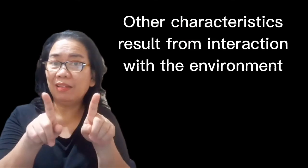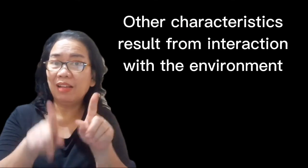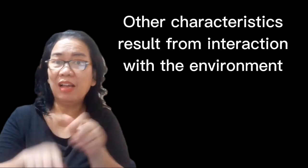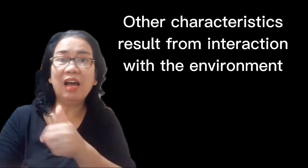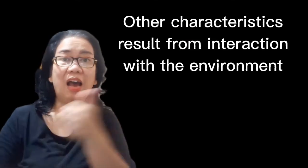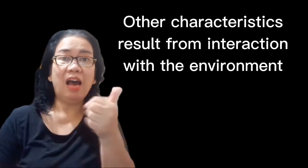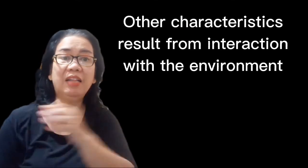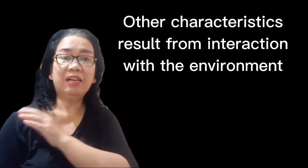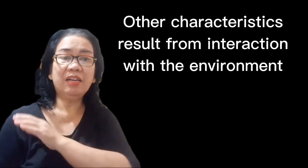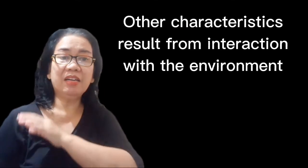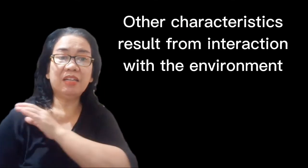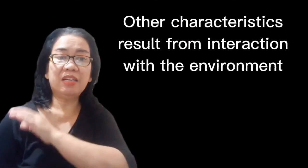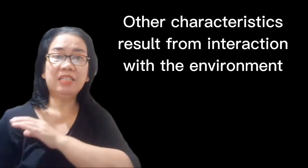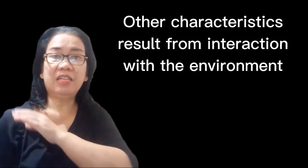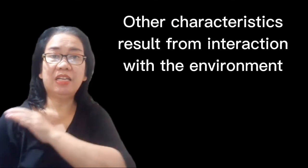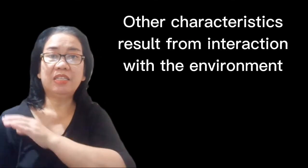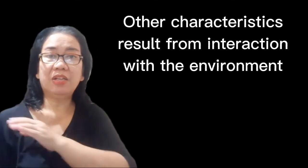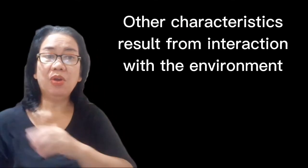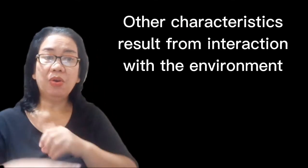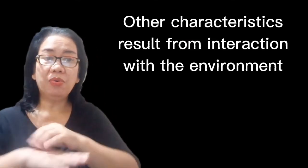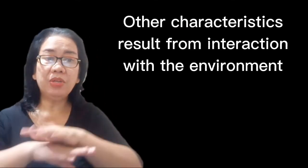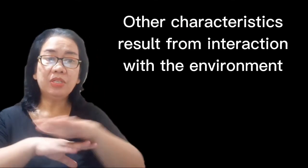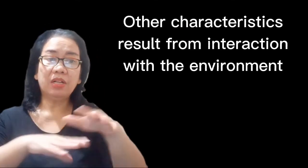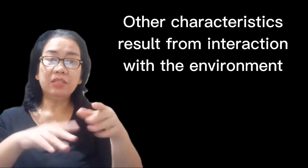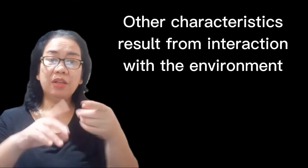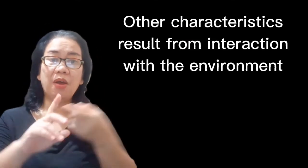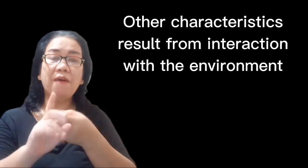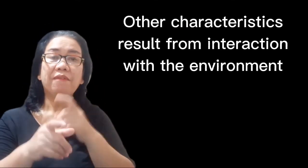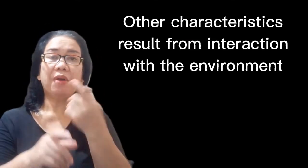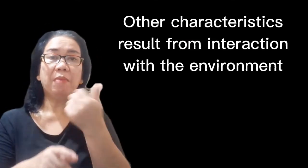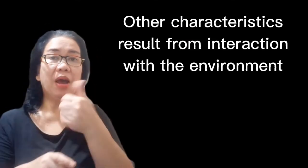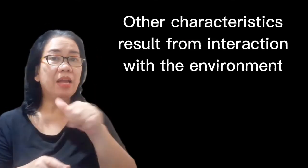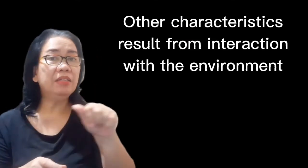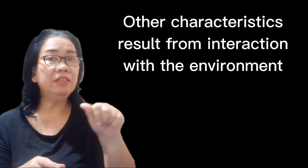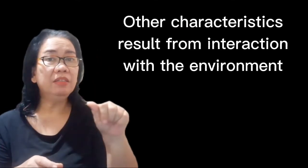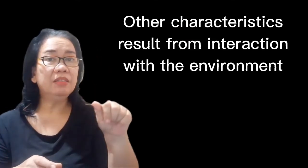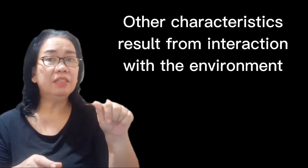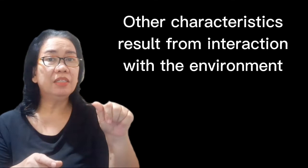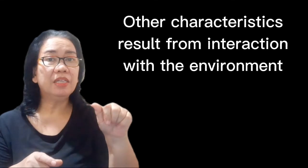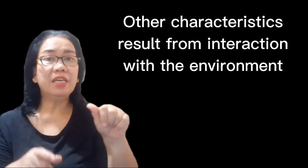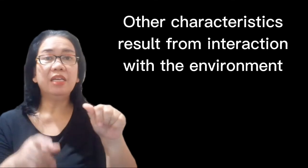but other characteristics result from